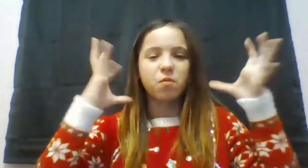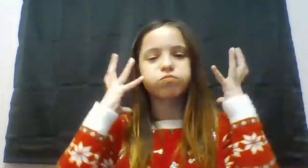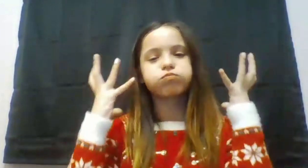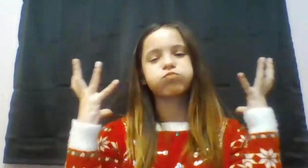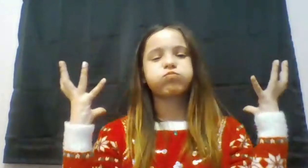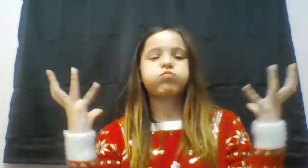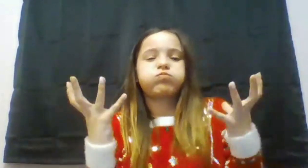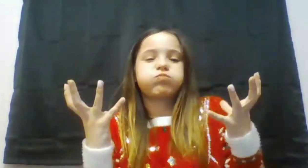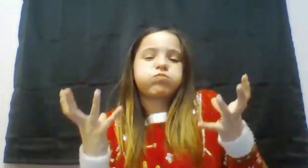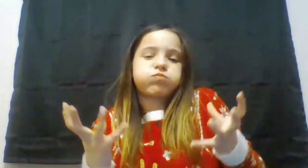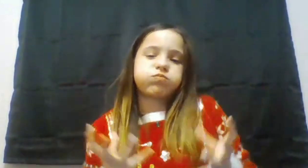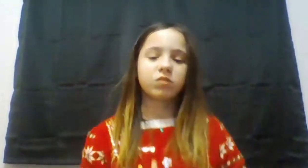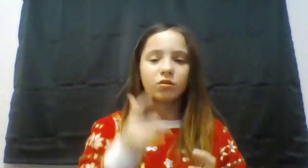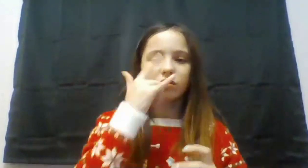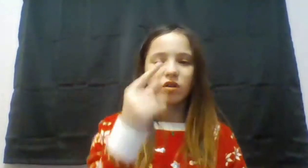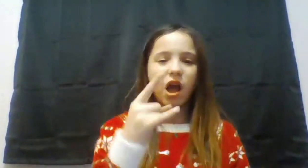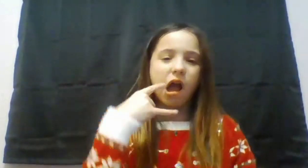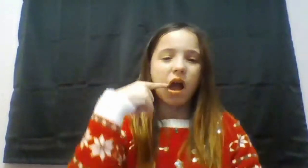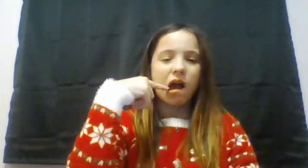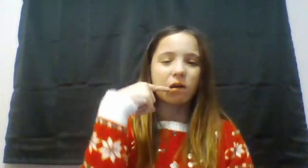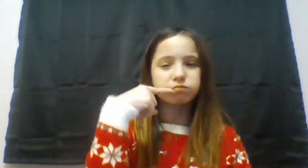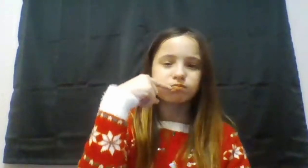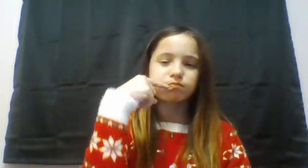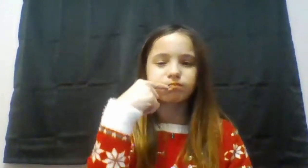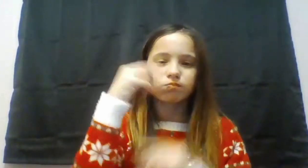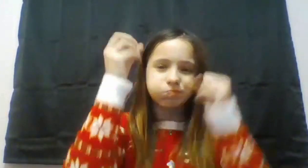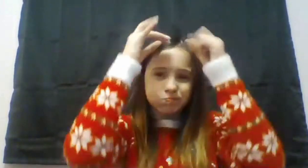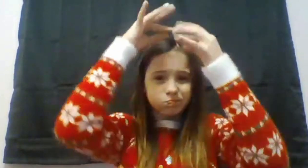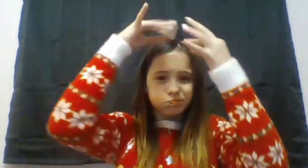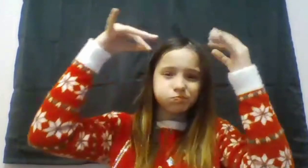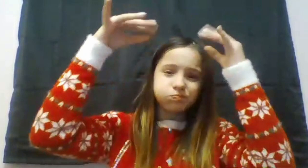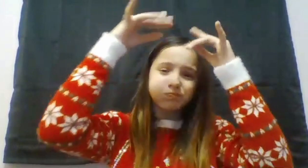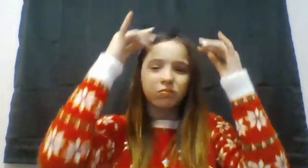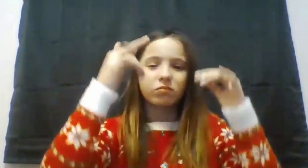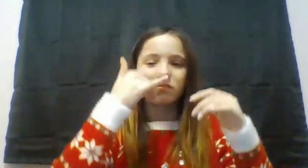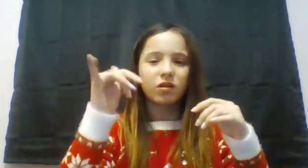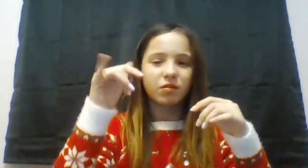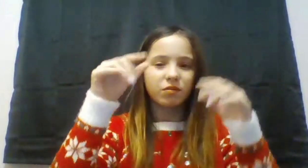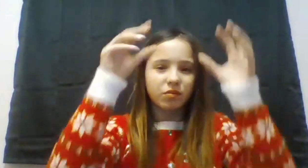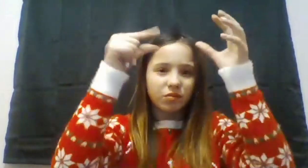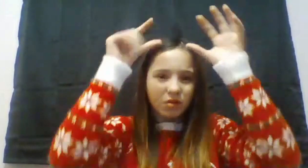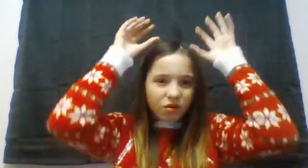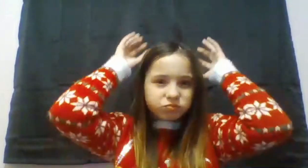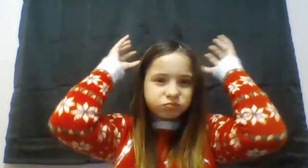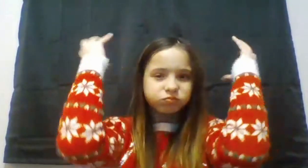snow. The stump of a pipe he held tight in his teeth, and the smoke,